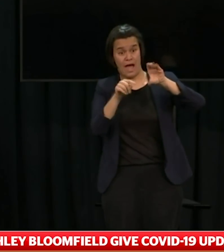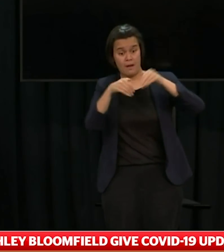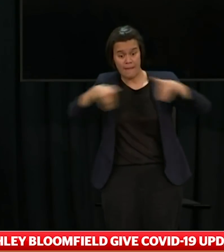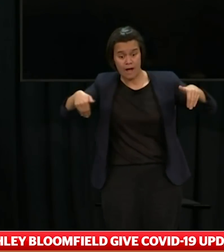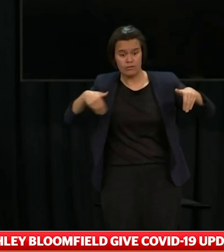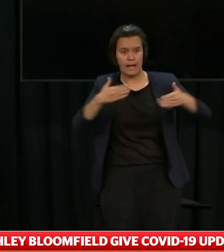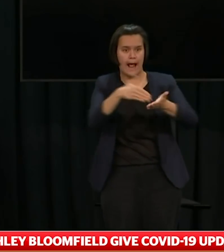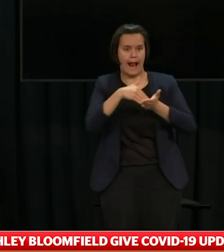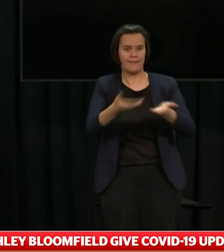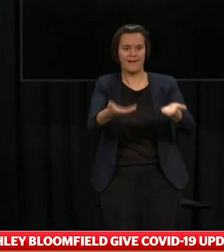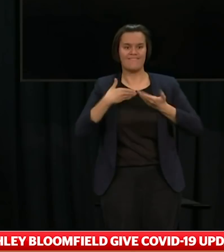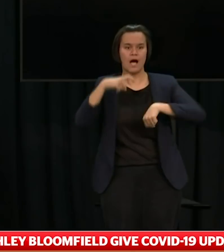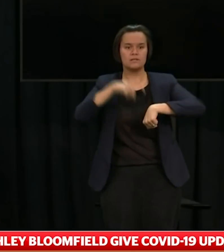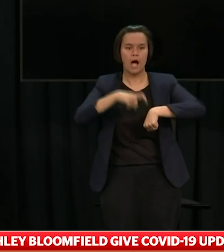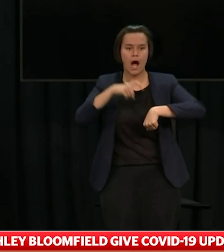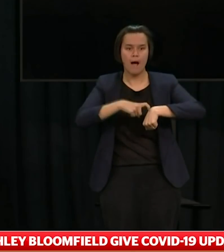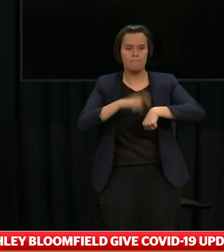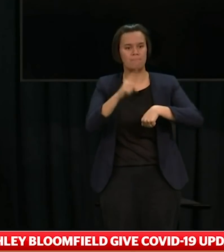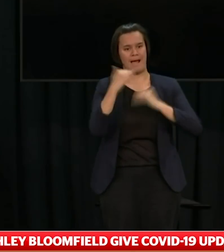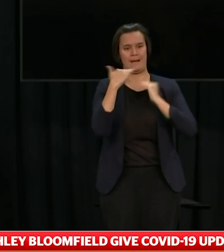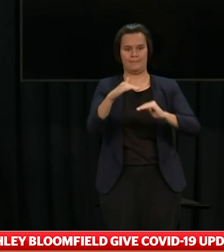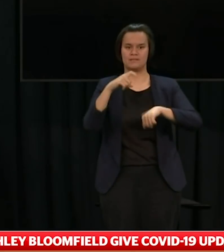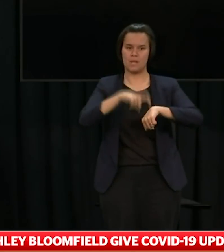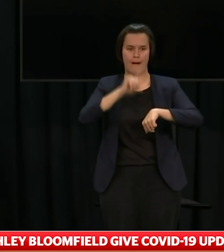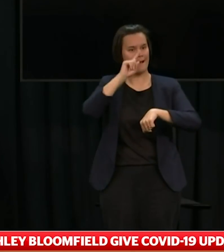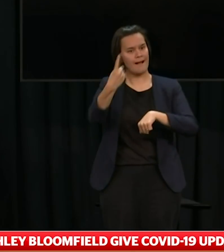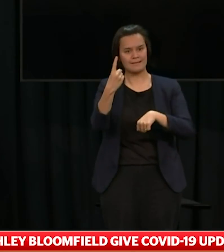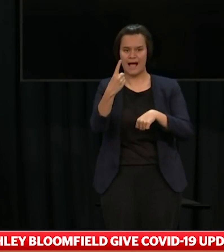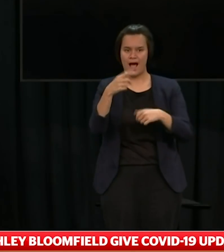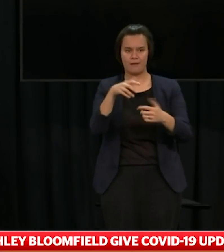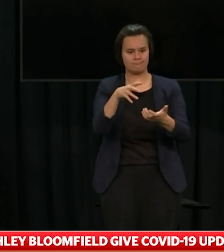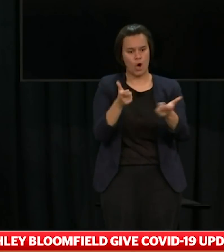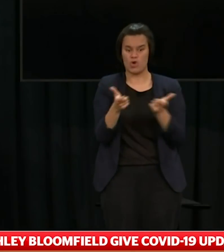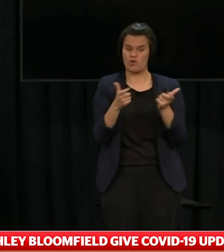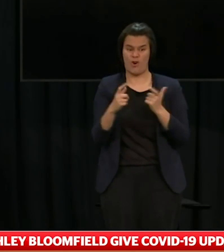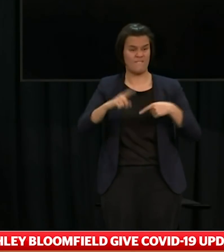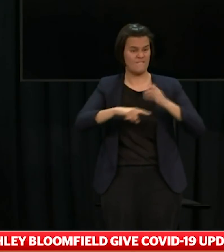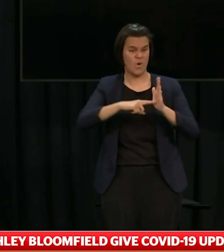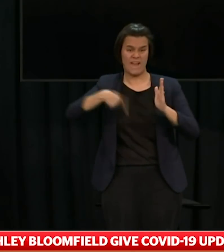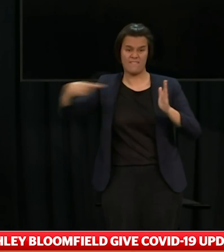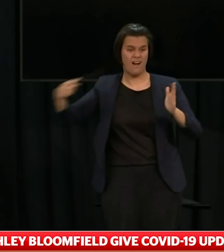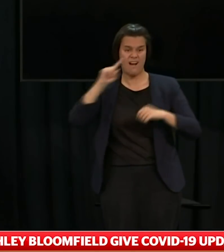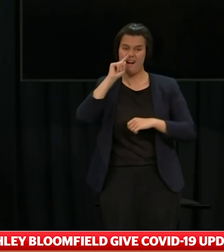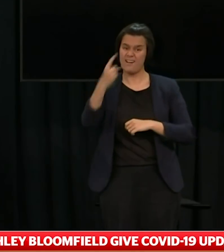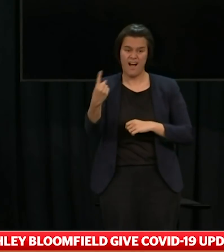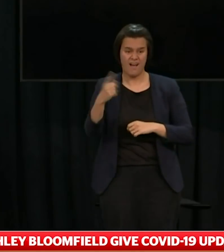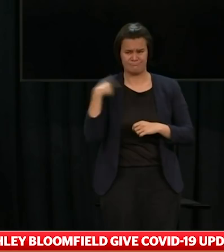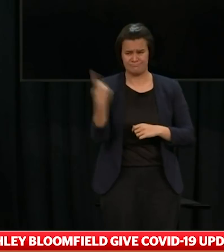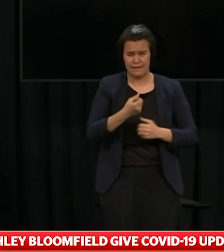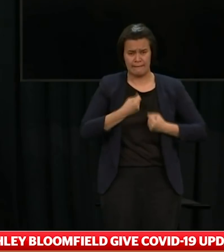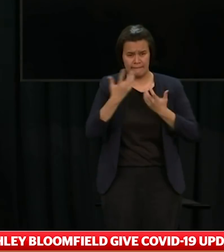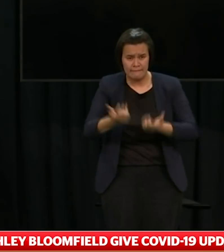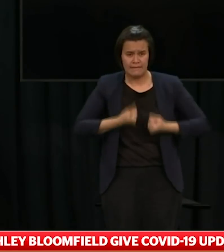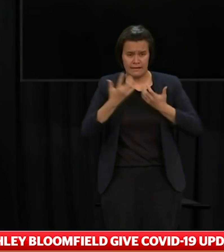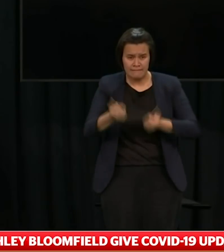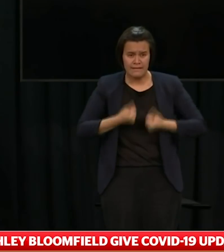time, but we will not be able to contain it forever. Despite huge efforts and at considerable cost to many who have foregone